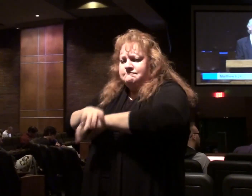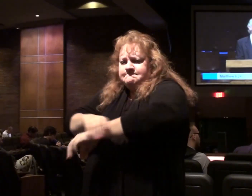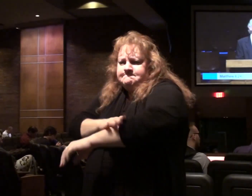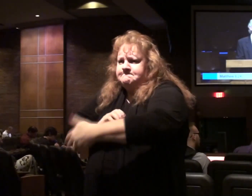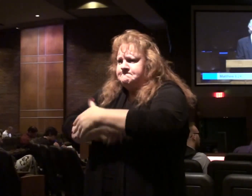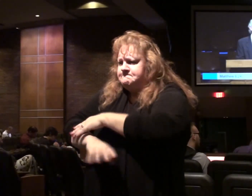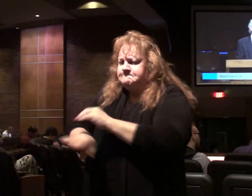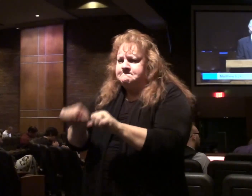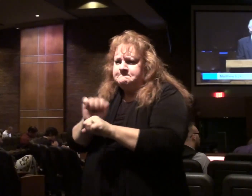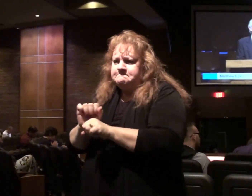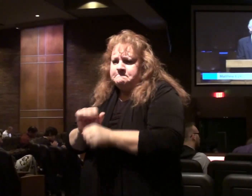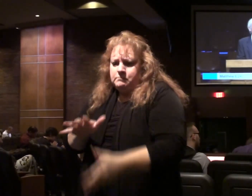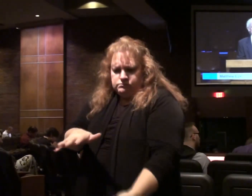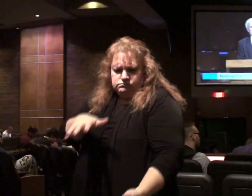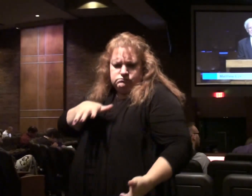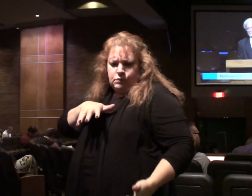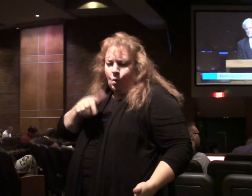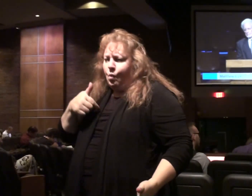I have.